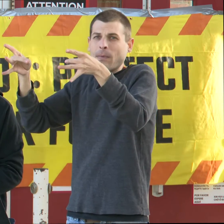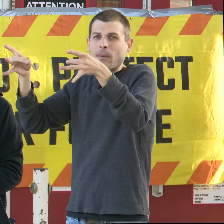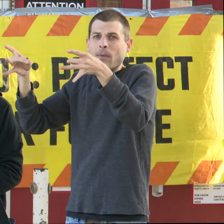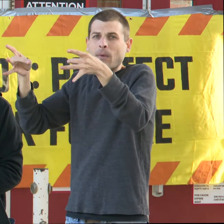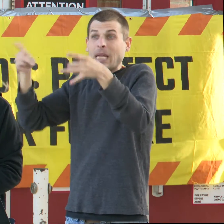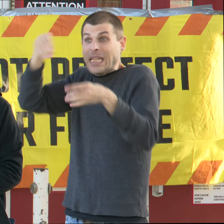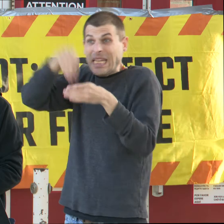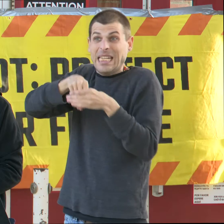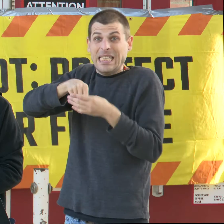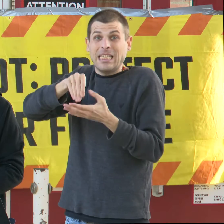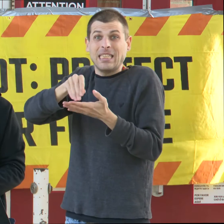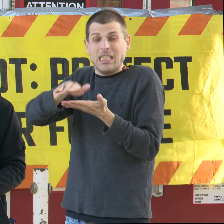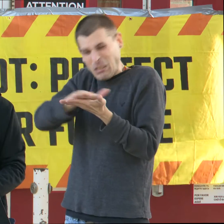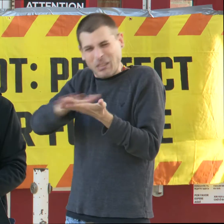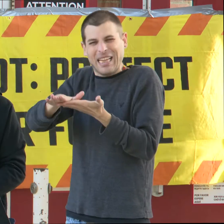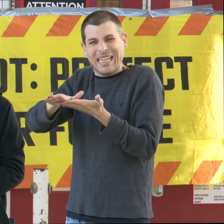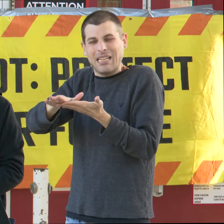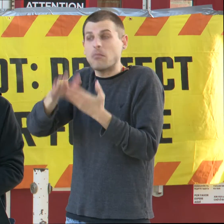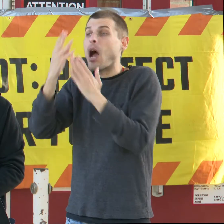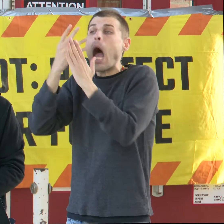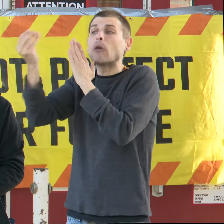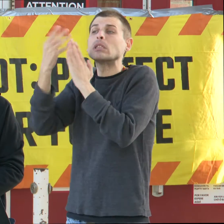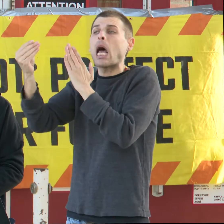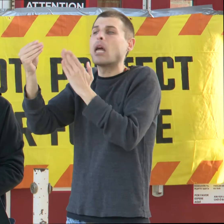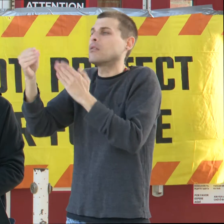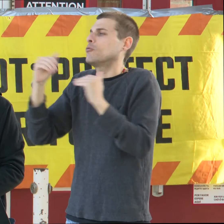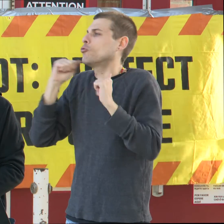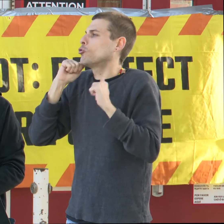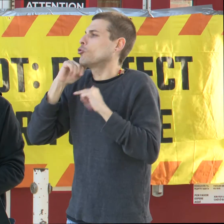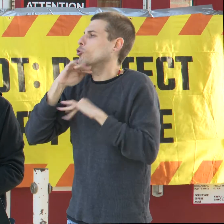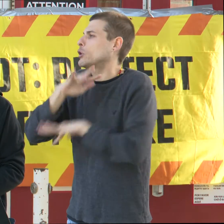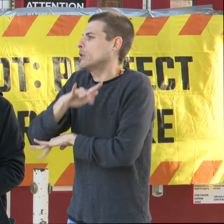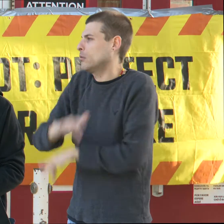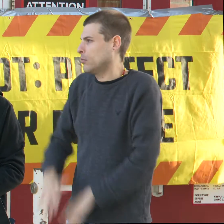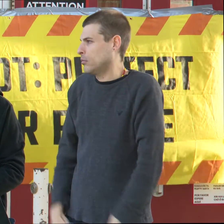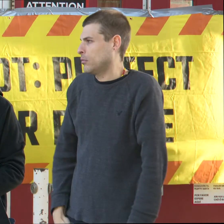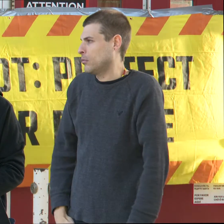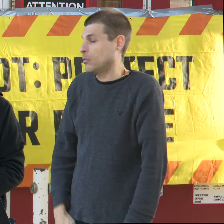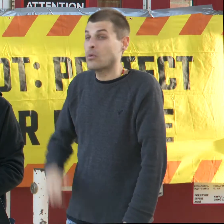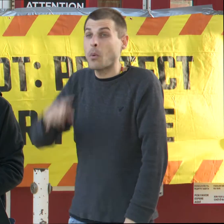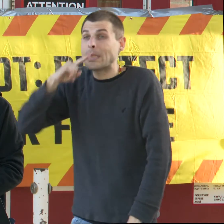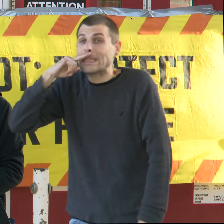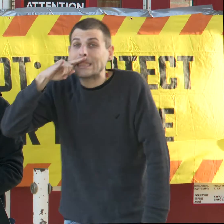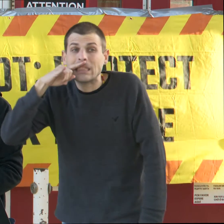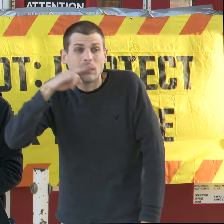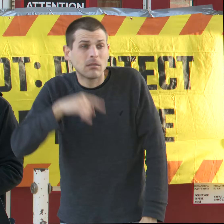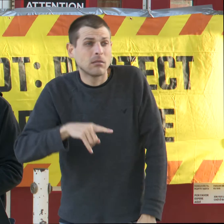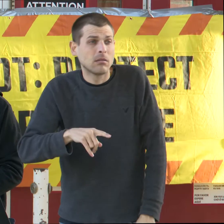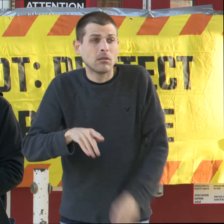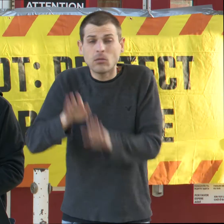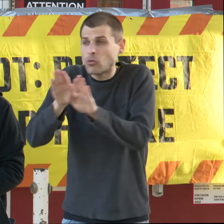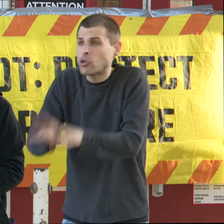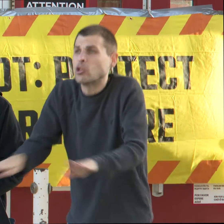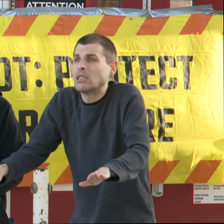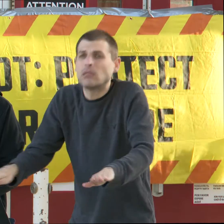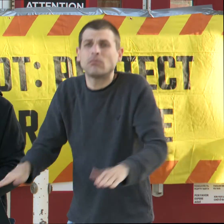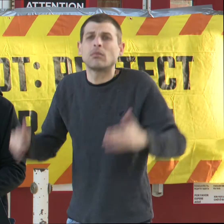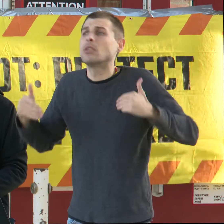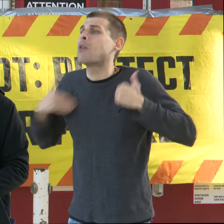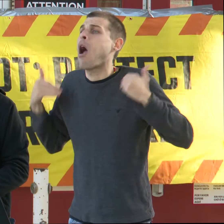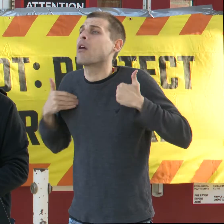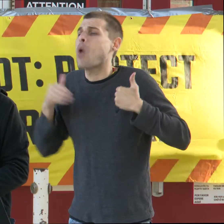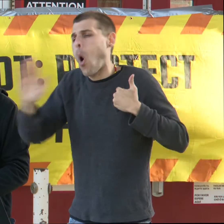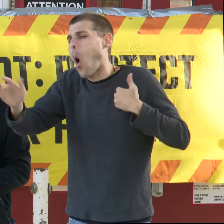country. And we were asking our students, our kids, our youth,